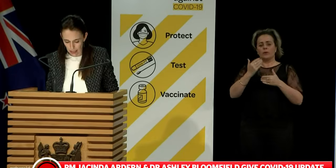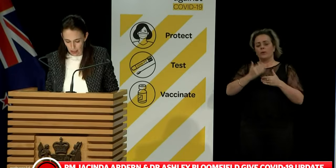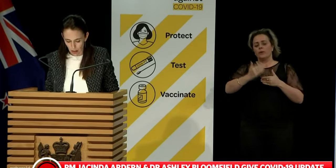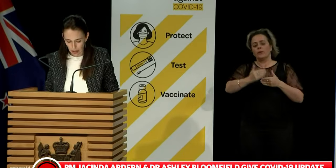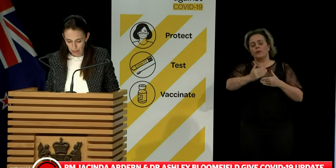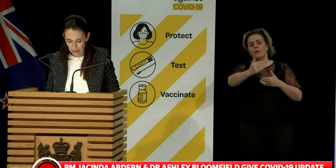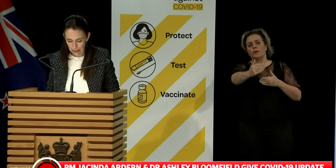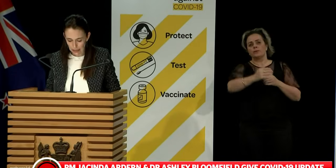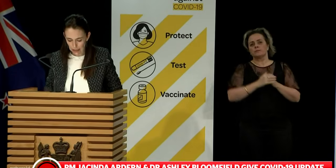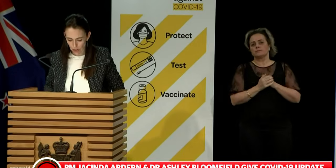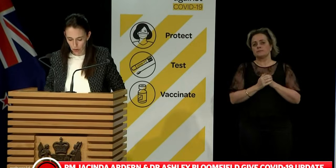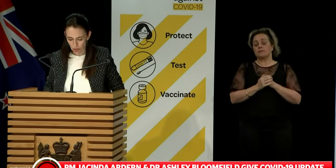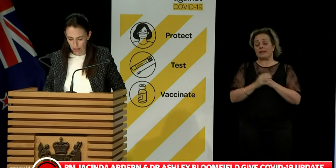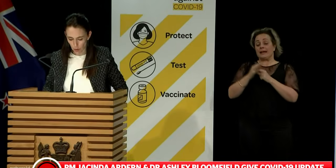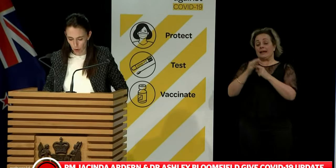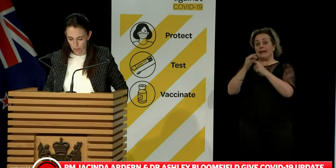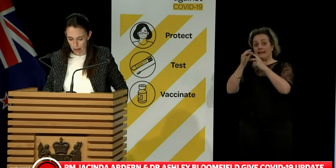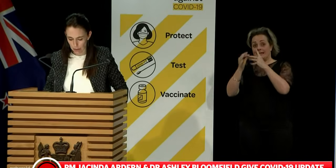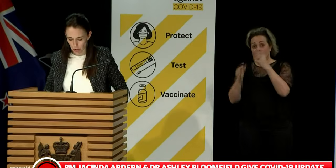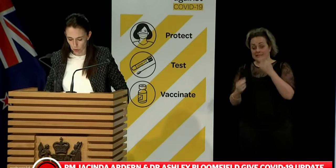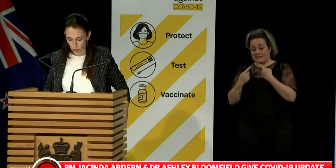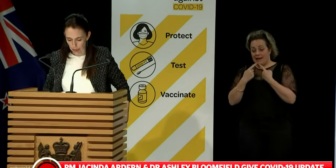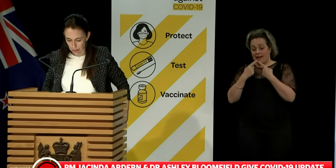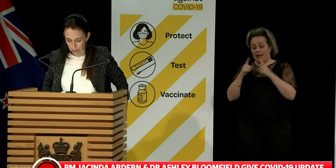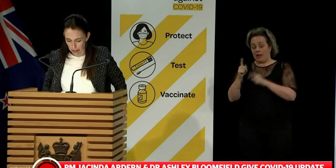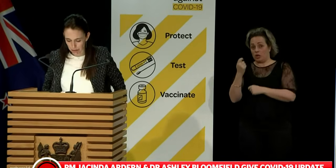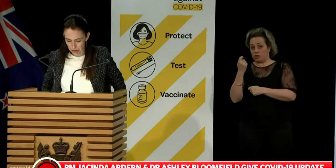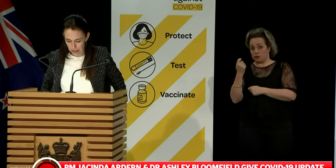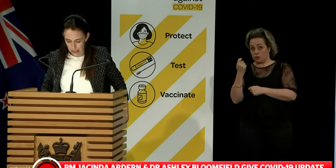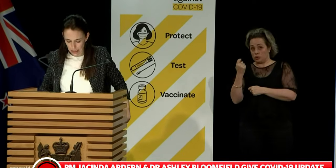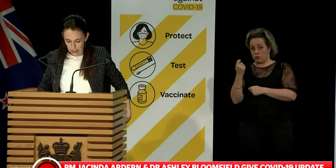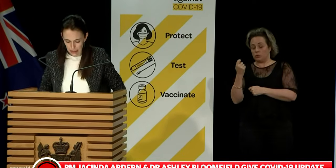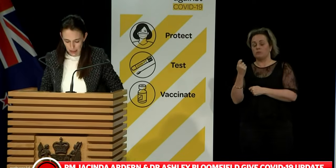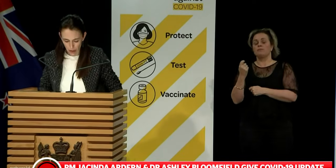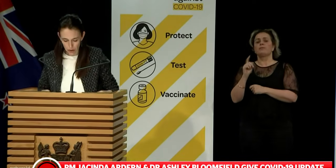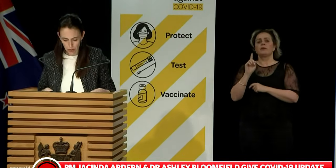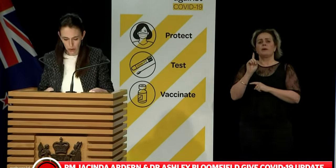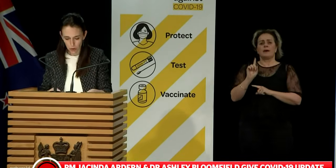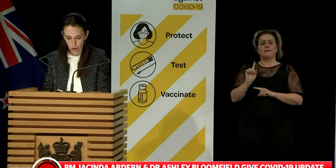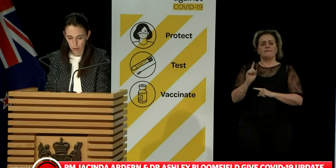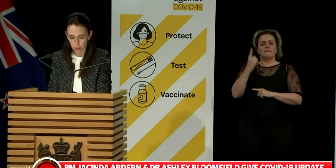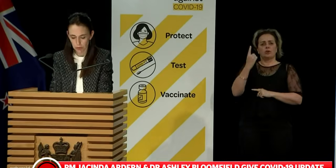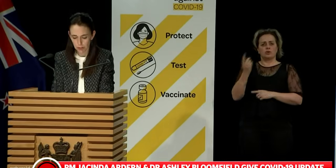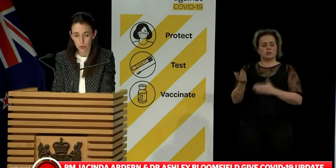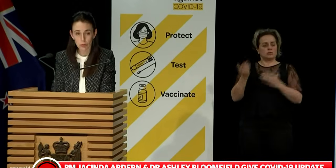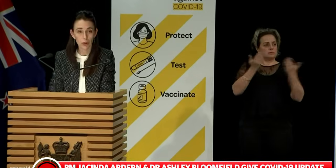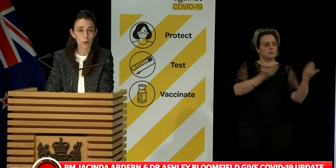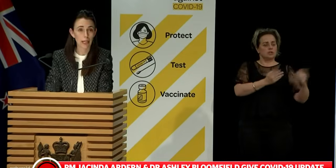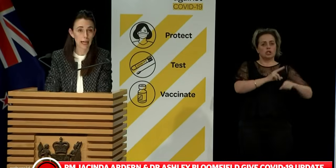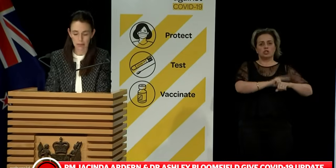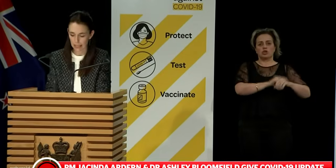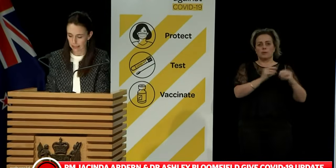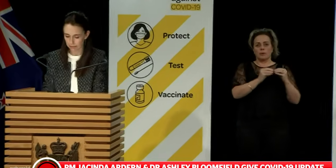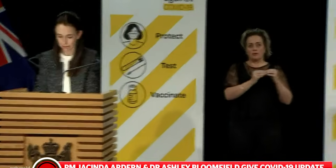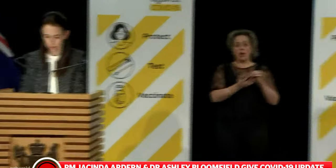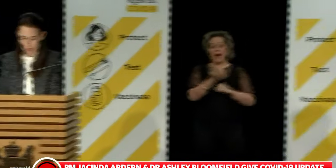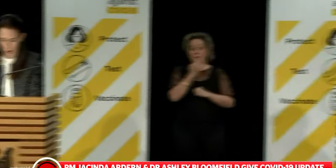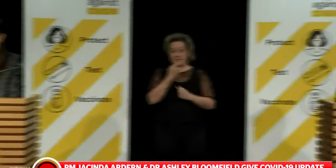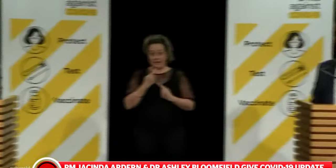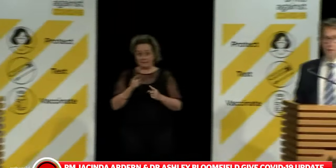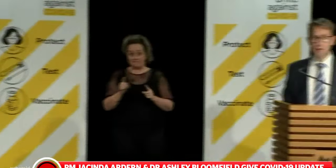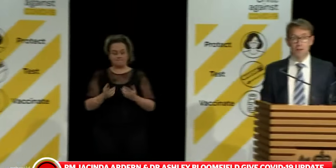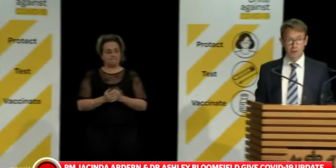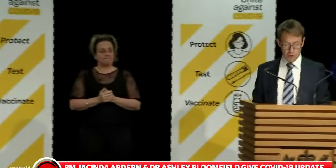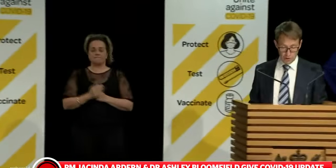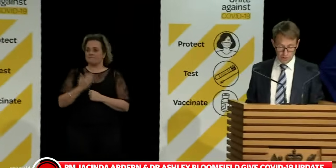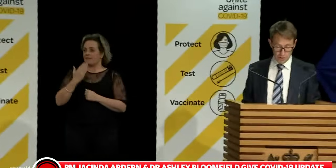weeks. I'll come to the details of that roadmap shortly, but first let's go to Dr Bloomfield for a quick update. Thank you,